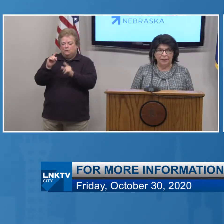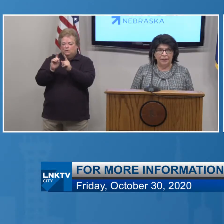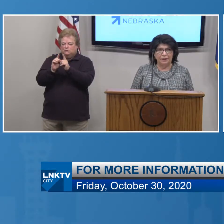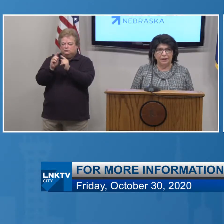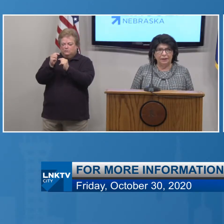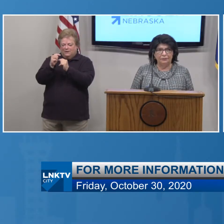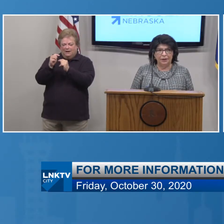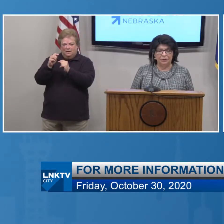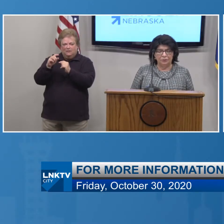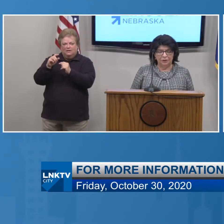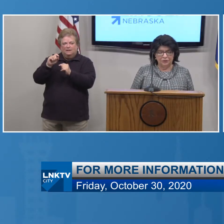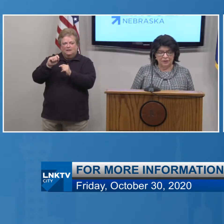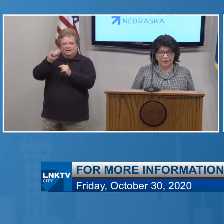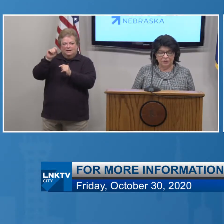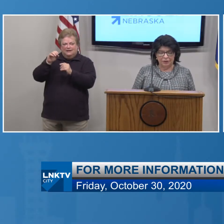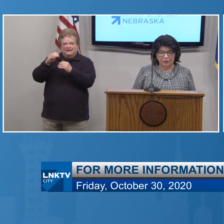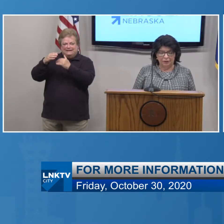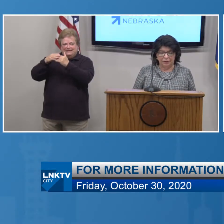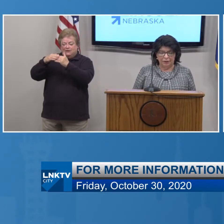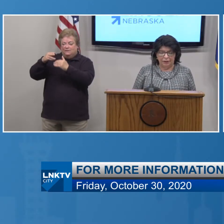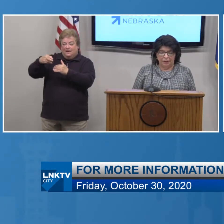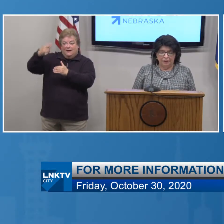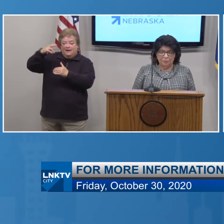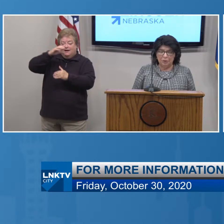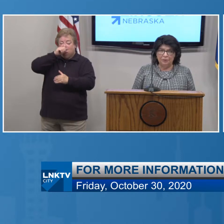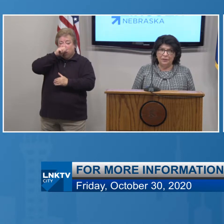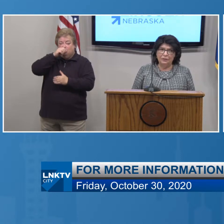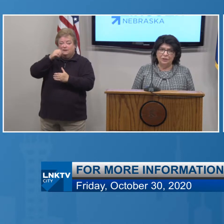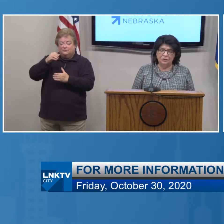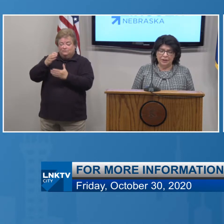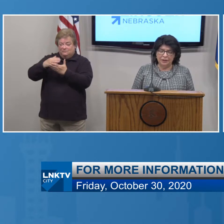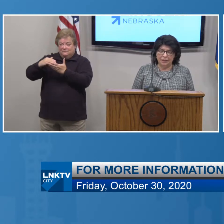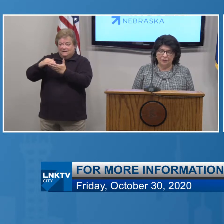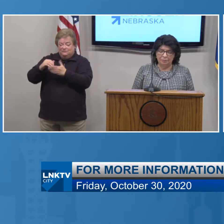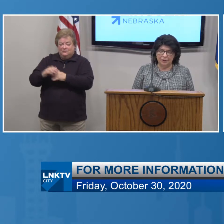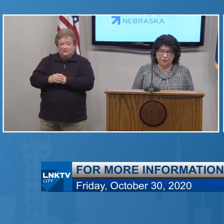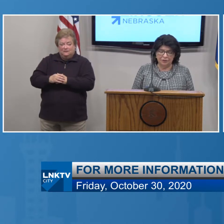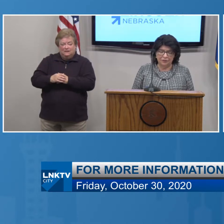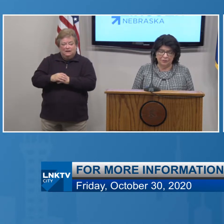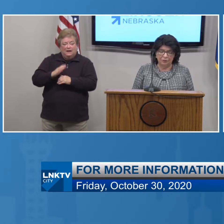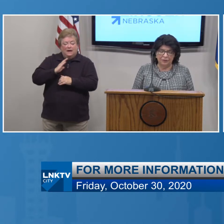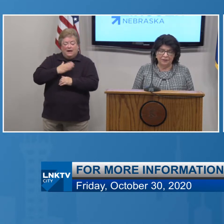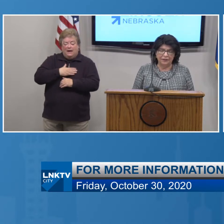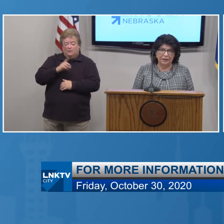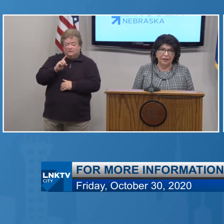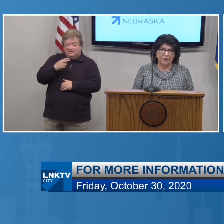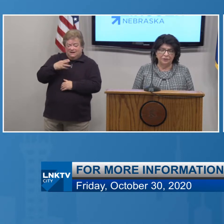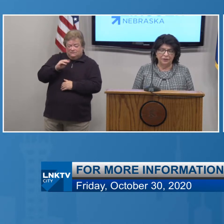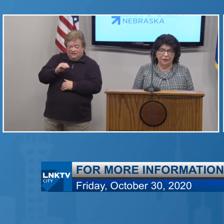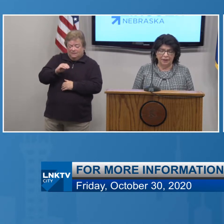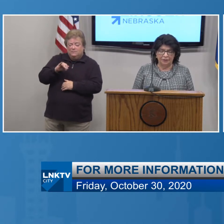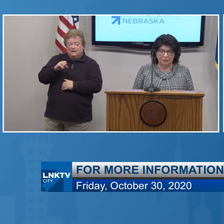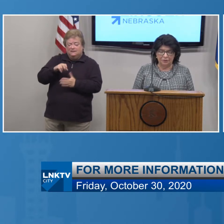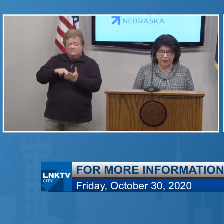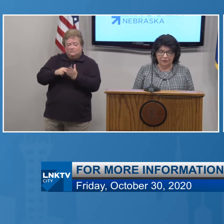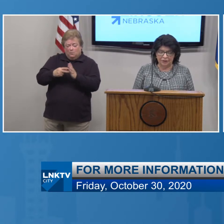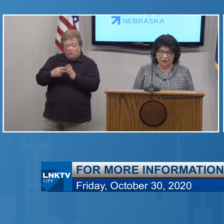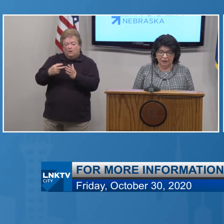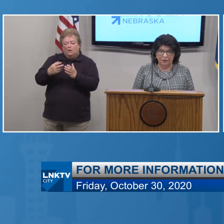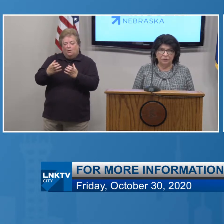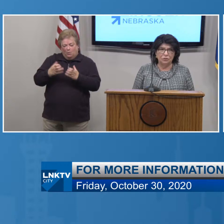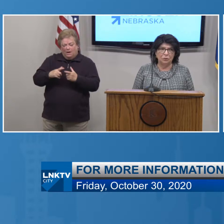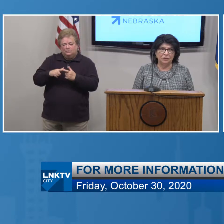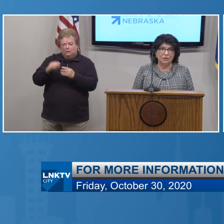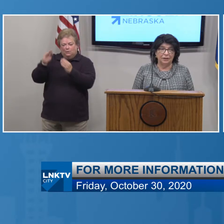red in the elevated orange section. The purpose of our directed health measure is to move these indicators in the other